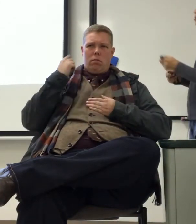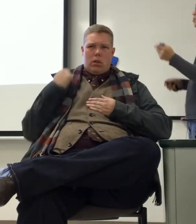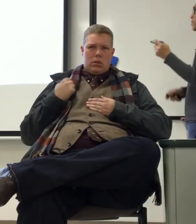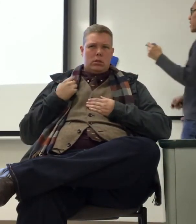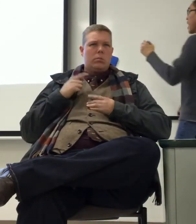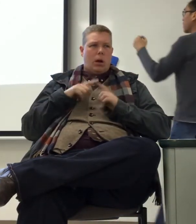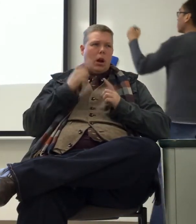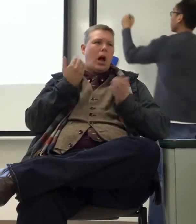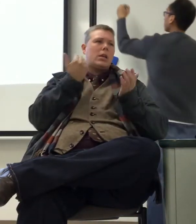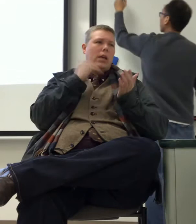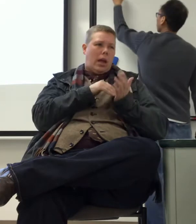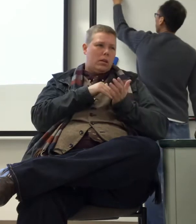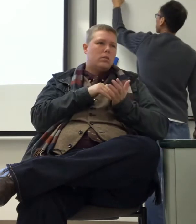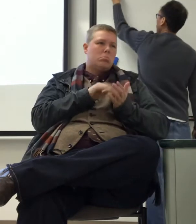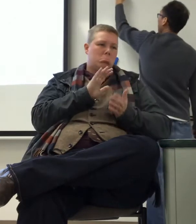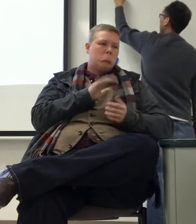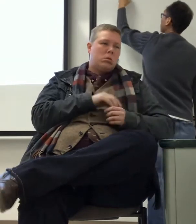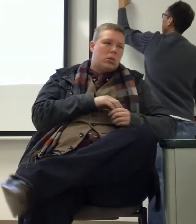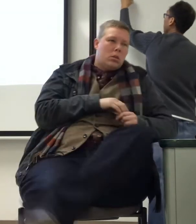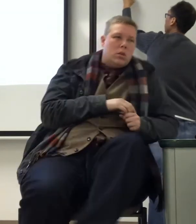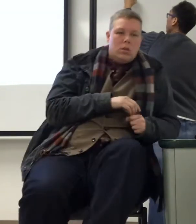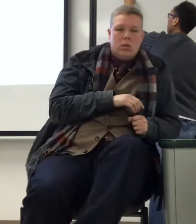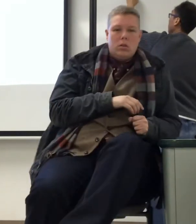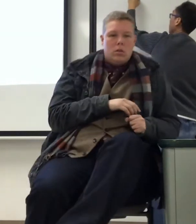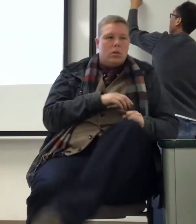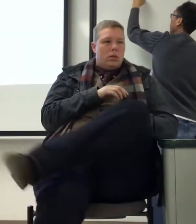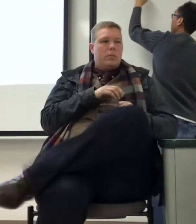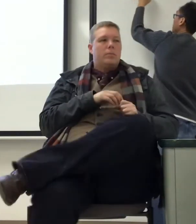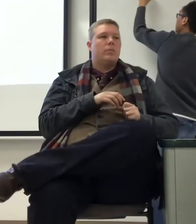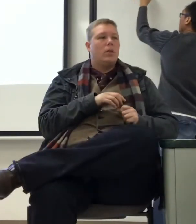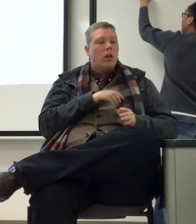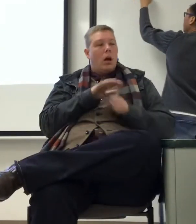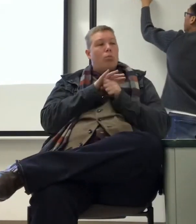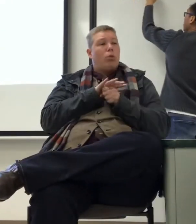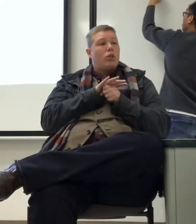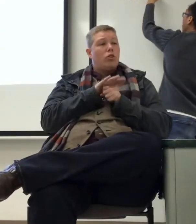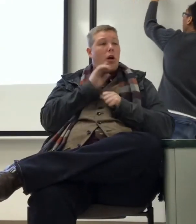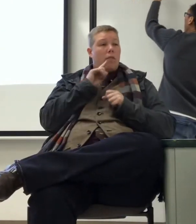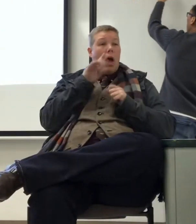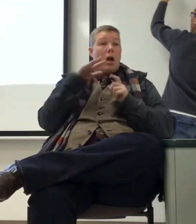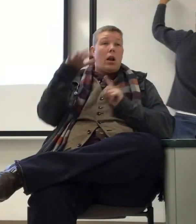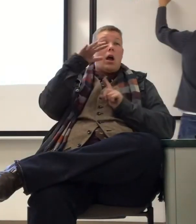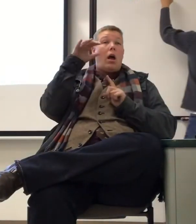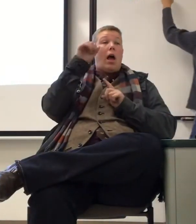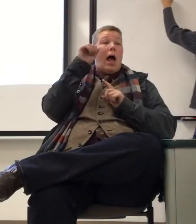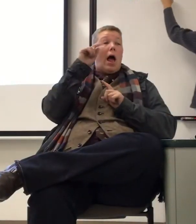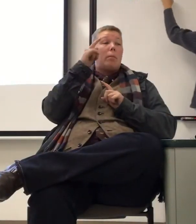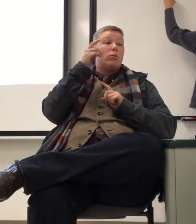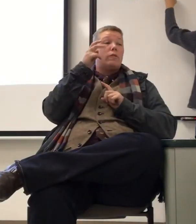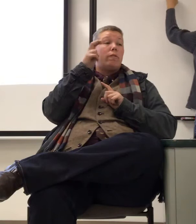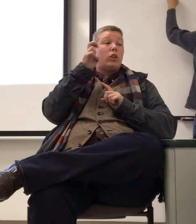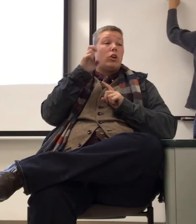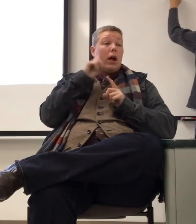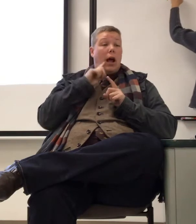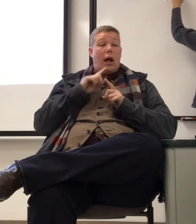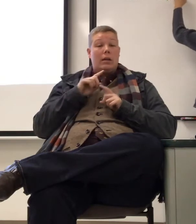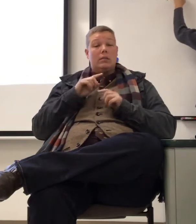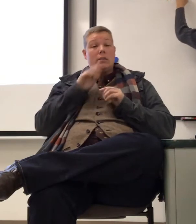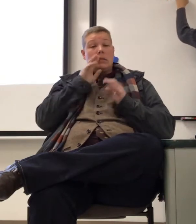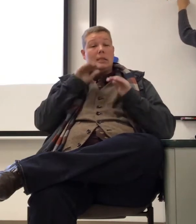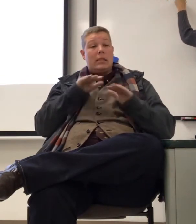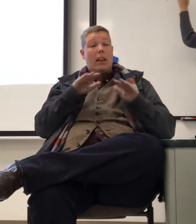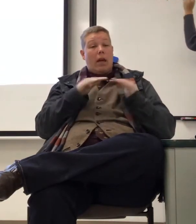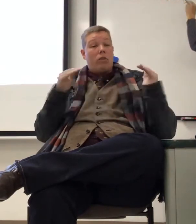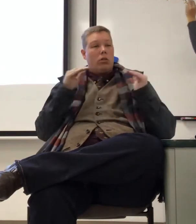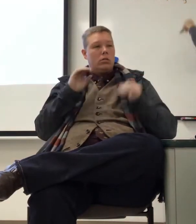Well, just to recap. Pressure in the atmosphere at sea level, 0. Okay? Millimeters of mercury, if